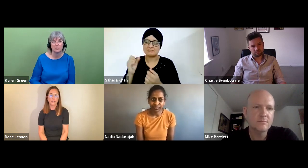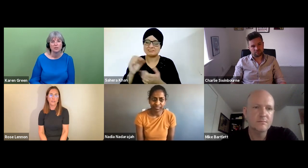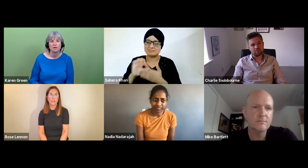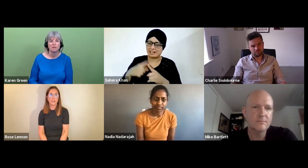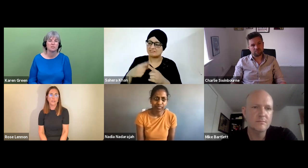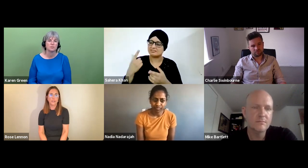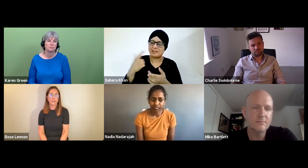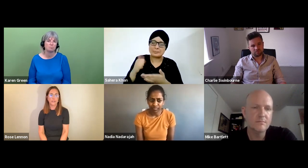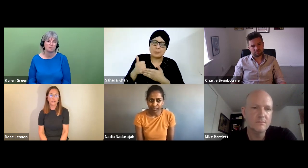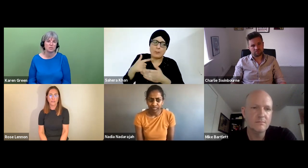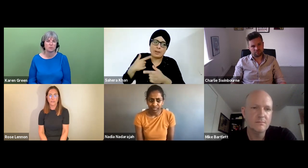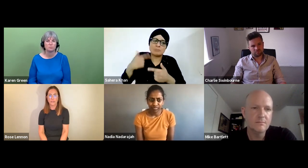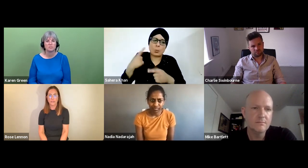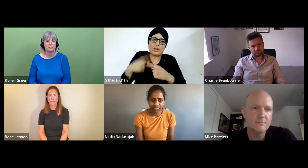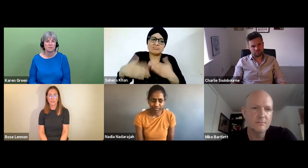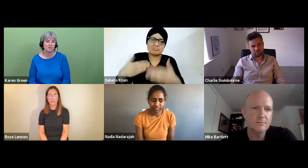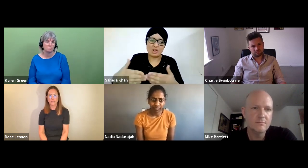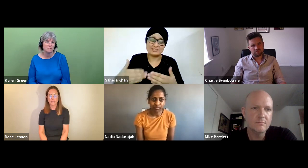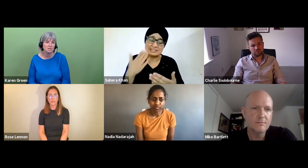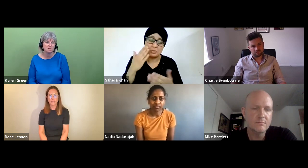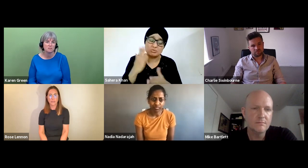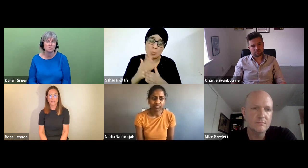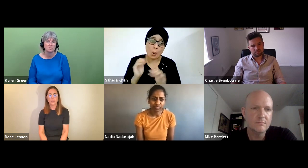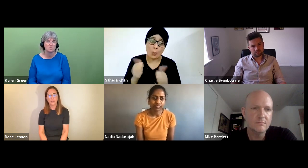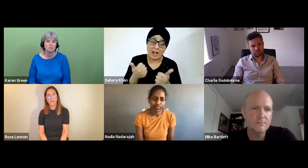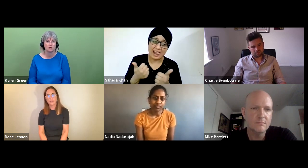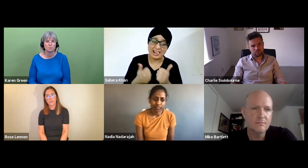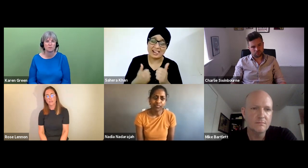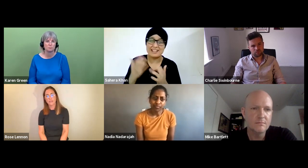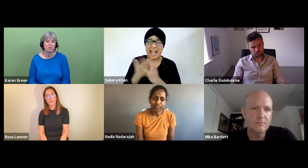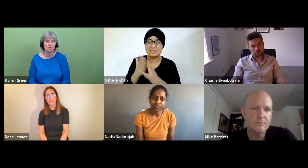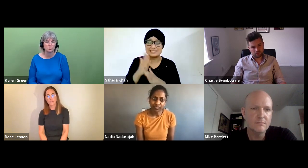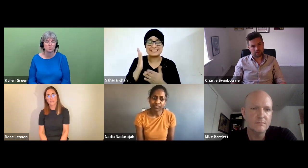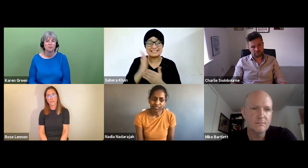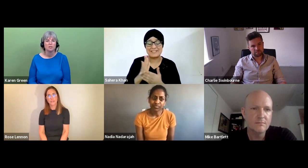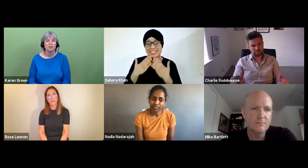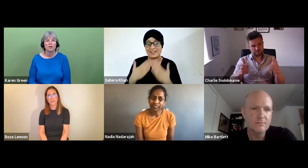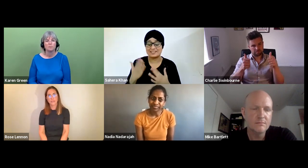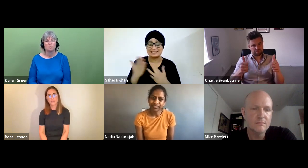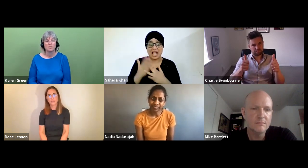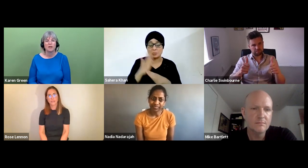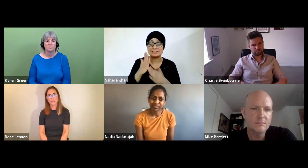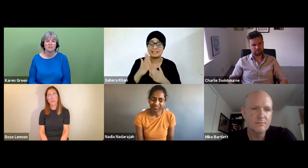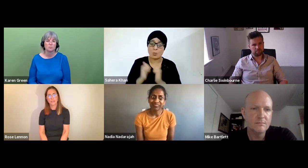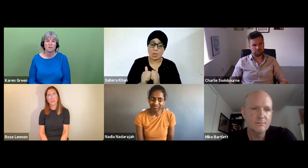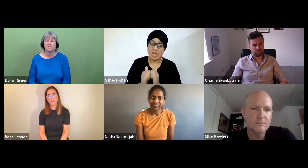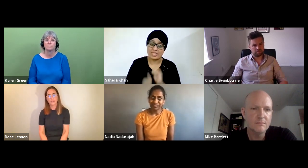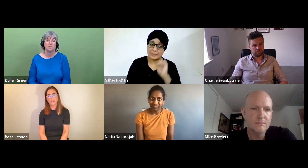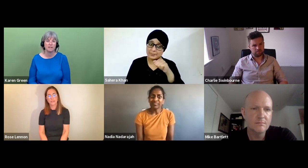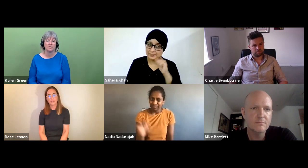I still submit my scripts, we still have meetings to discuss those scripts and production, but access to work definitely